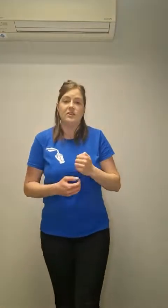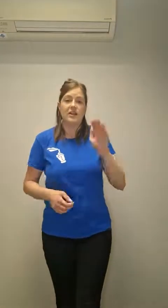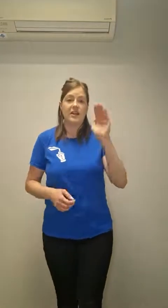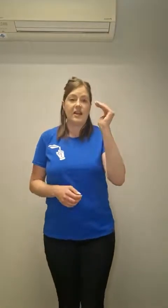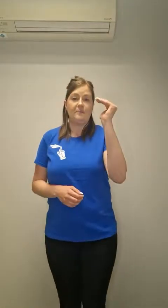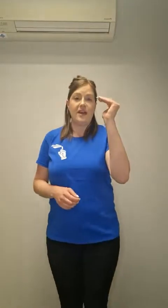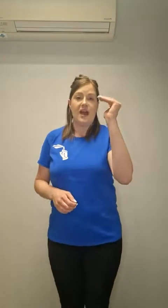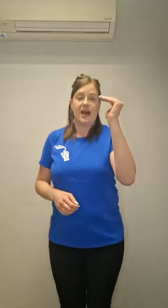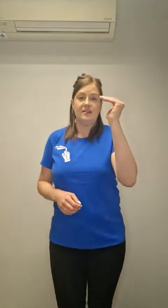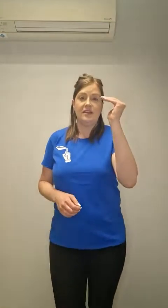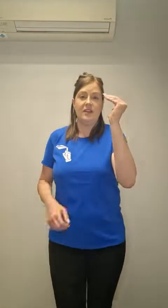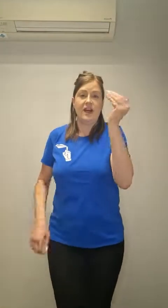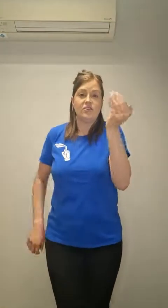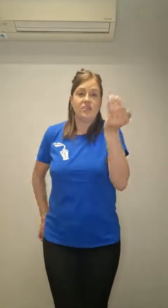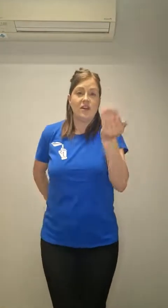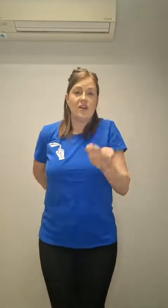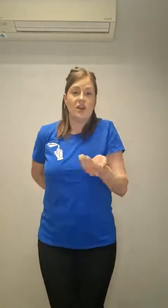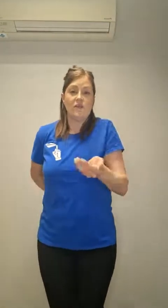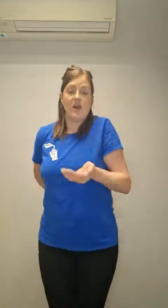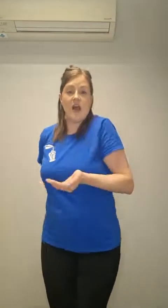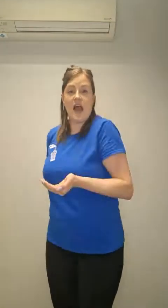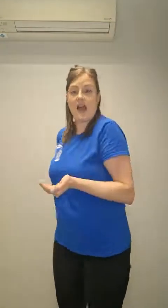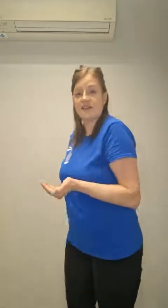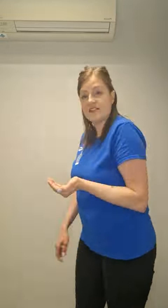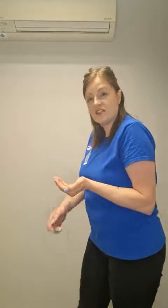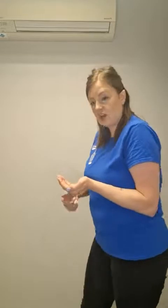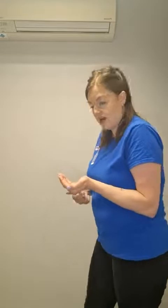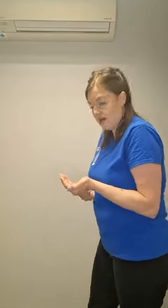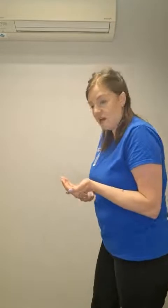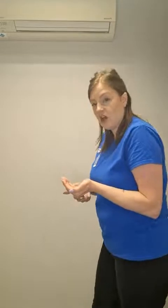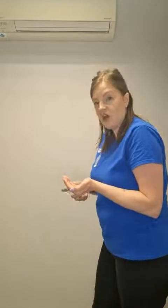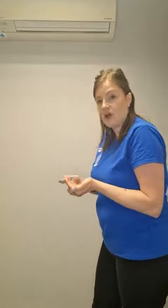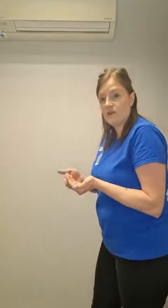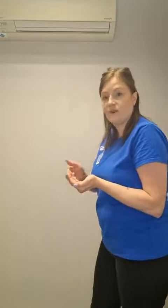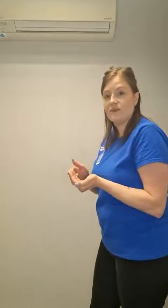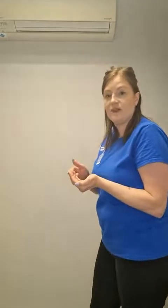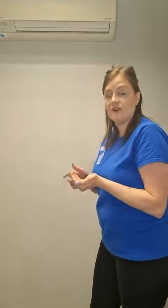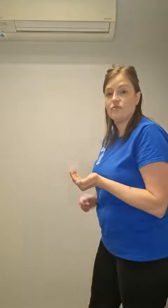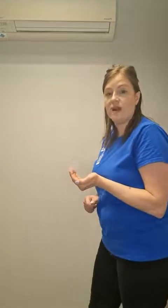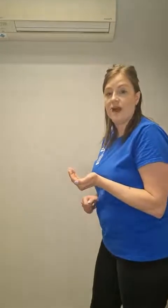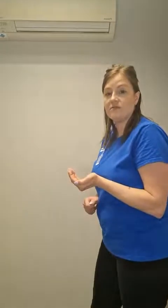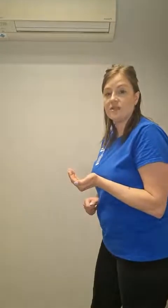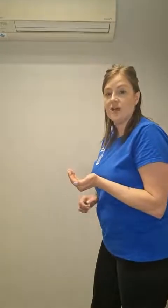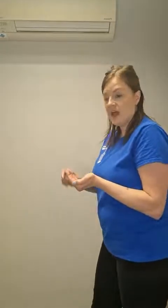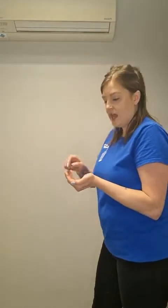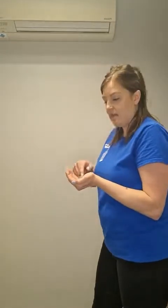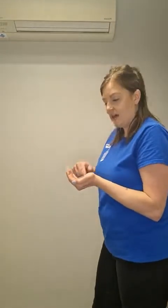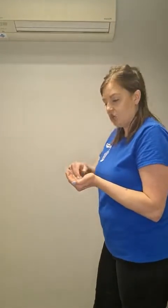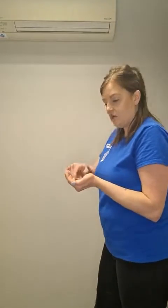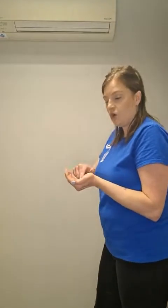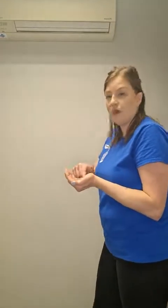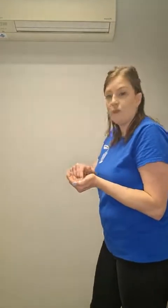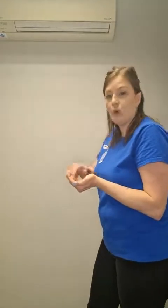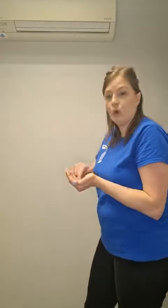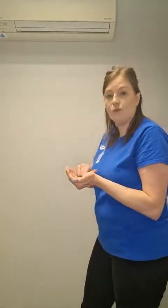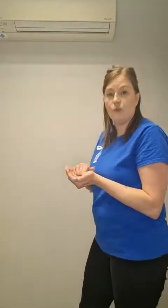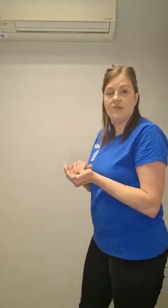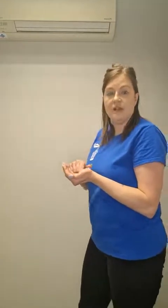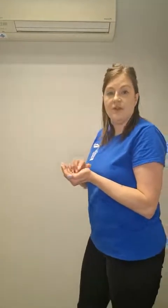Take that bent hand and just turn it over and slightly curve those fingers round, and imagine you've got a little pool of water in